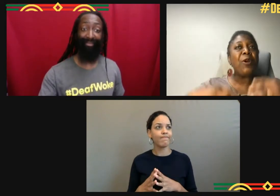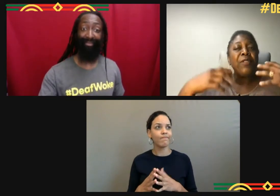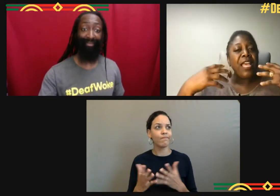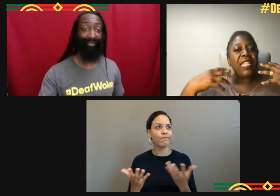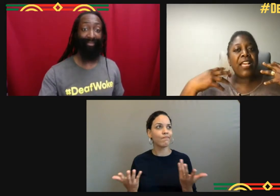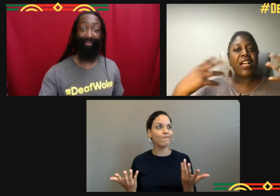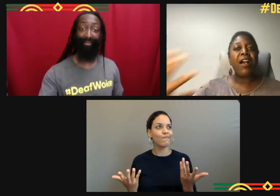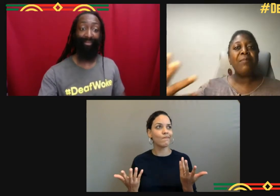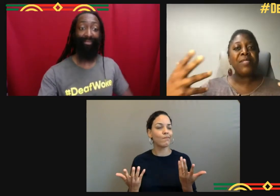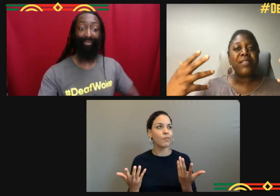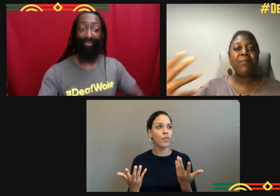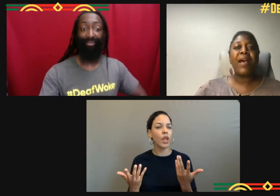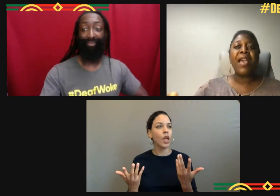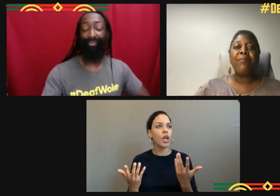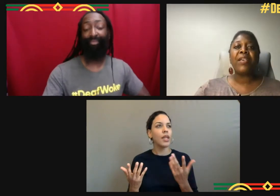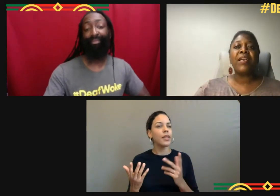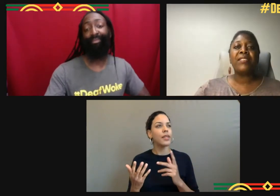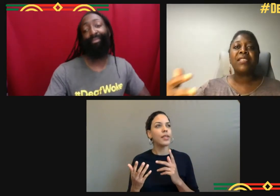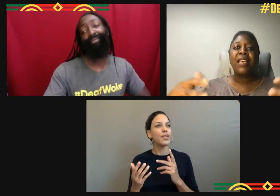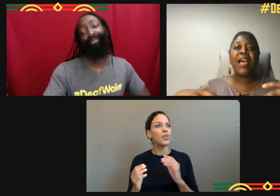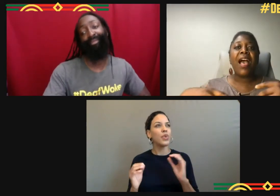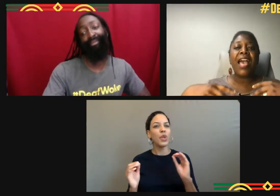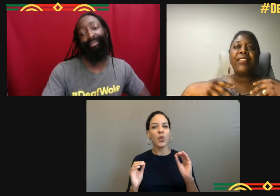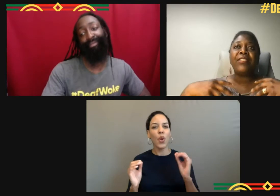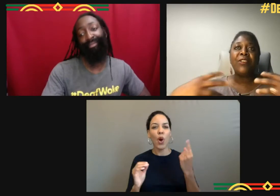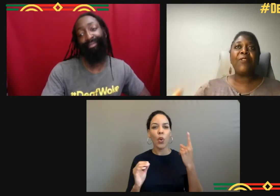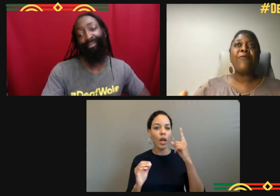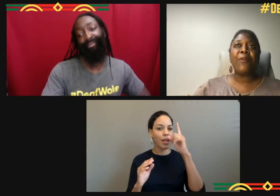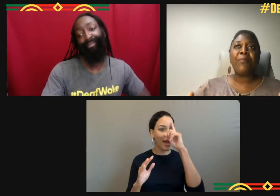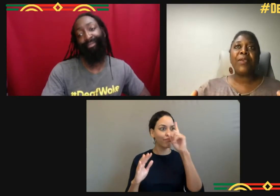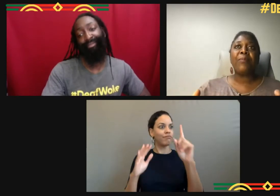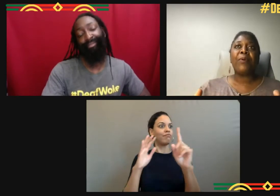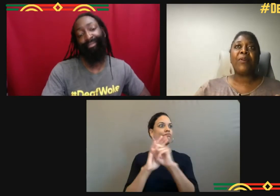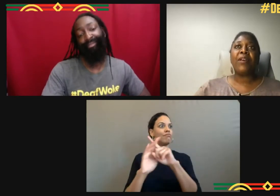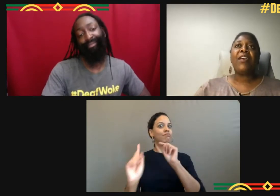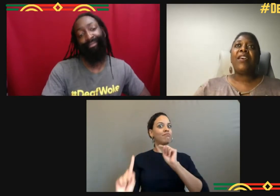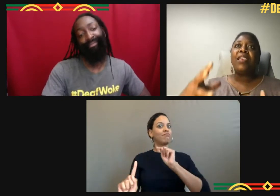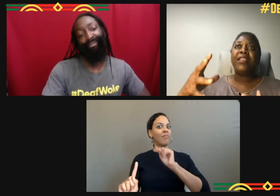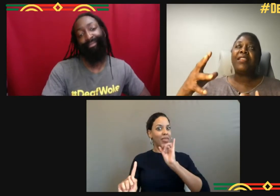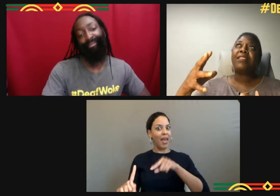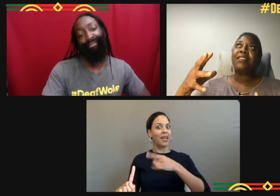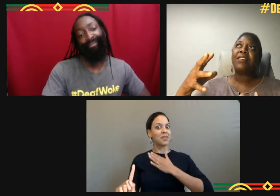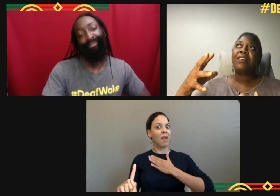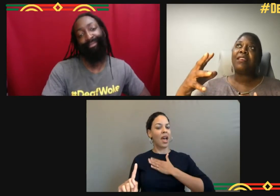but there's no one that like comes to mind because I learn from people.